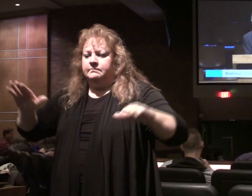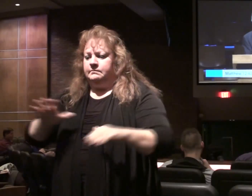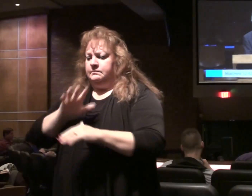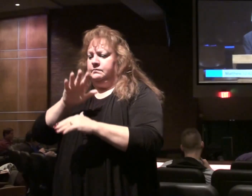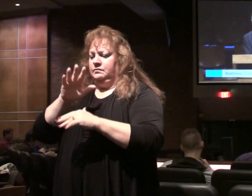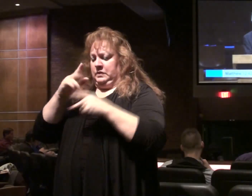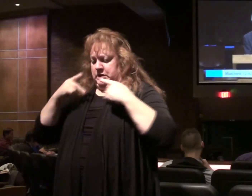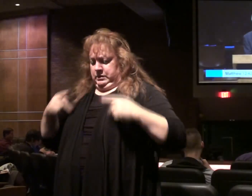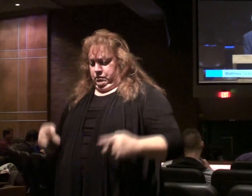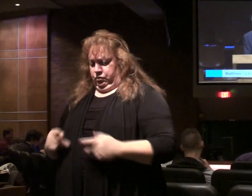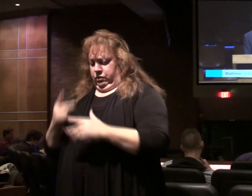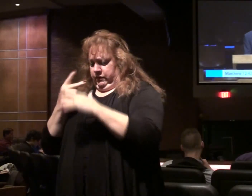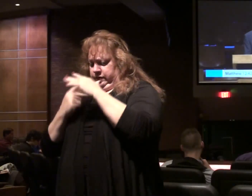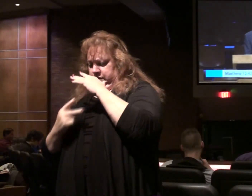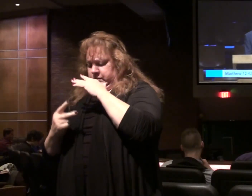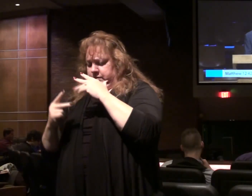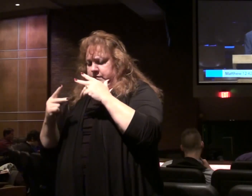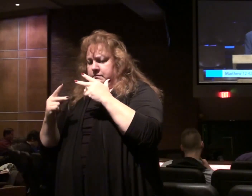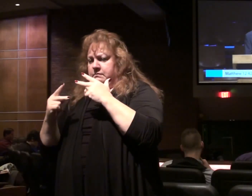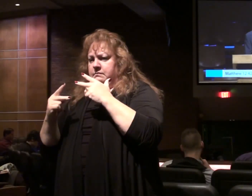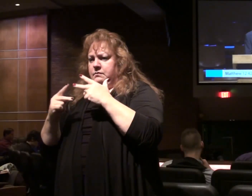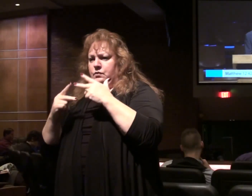person, prophet, priest, and king.